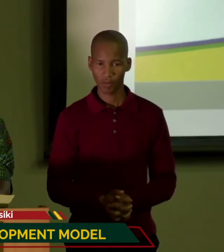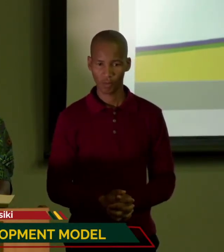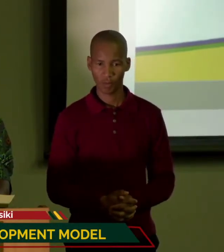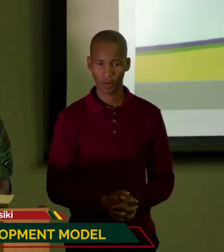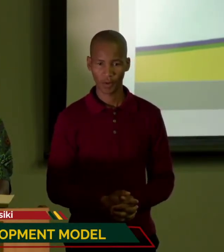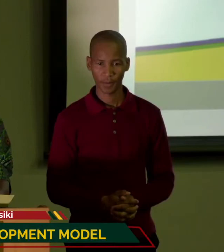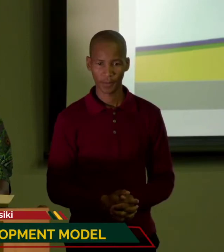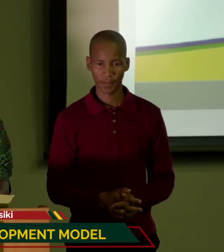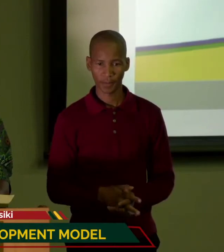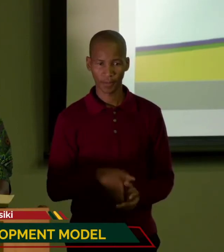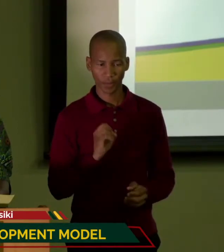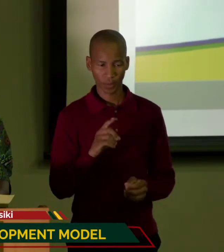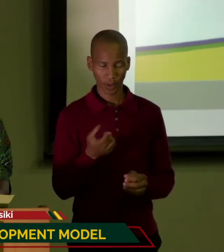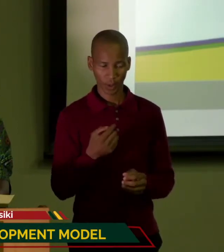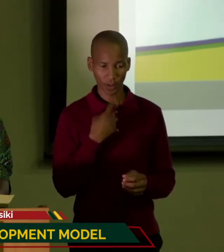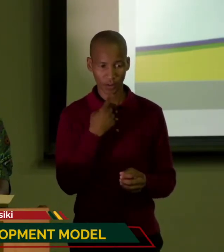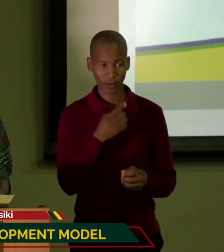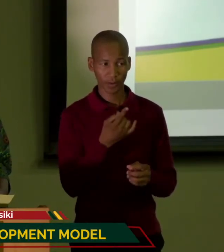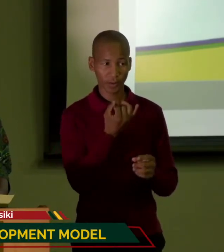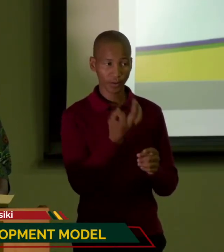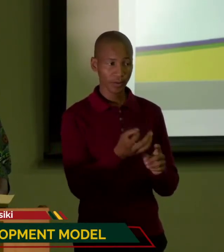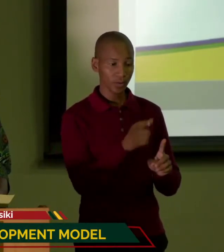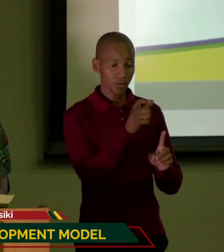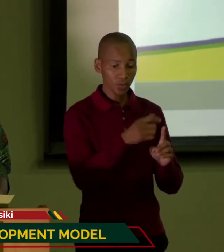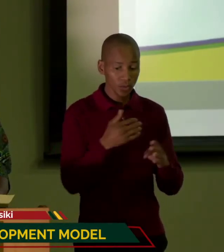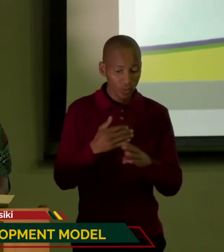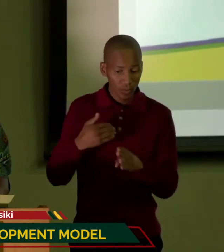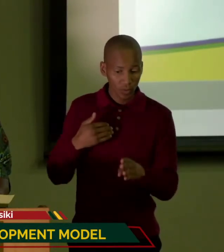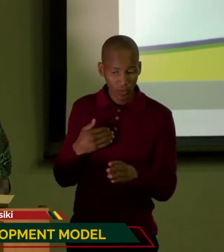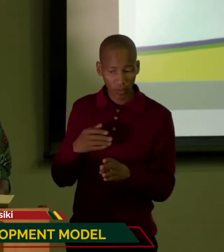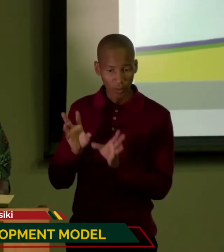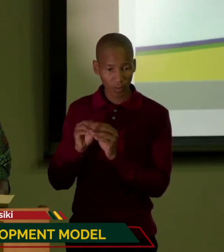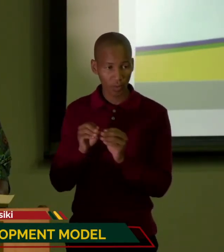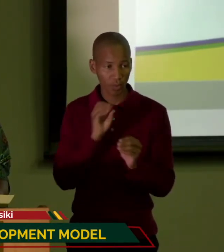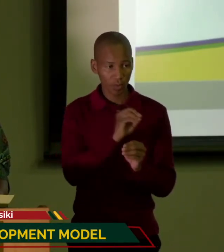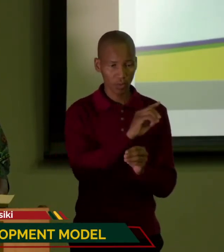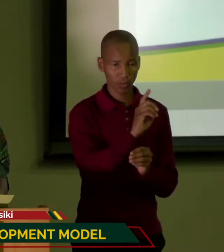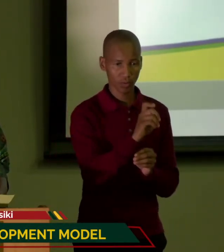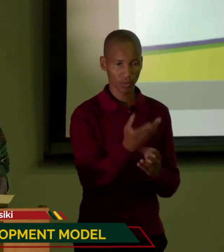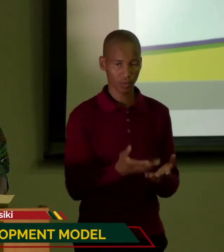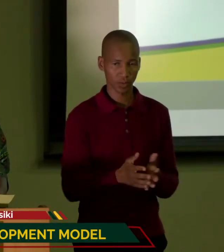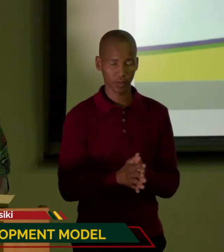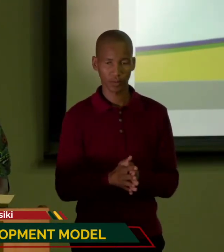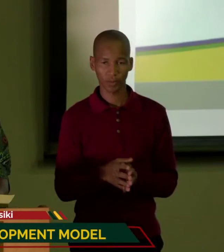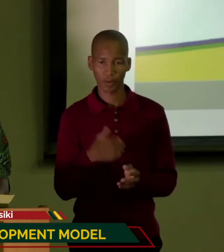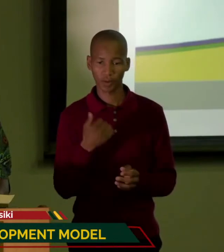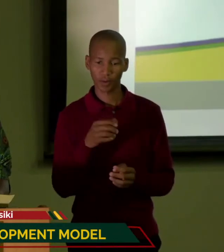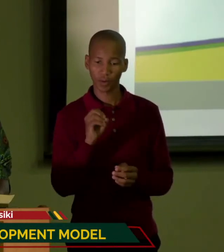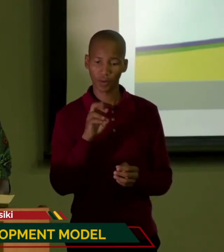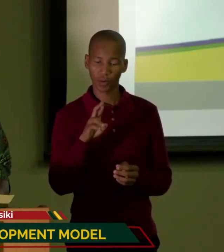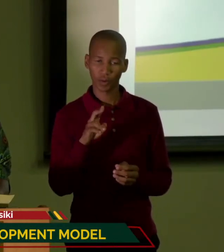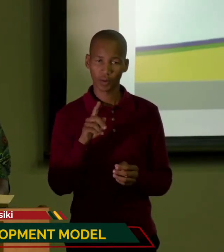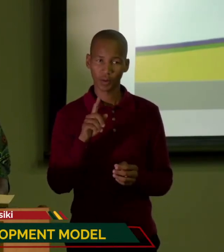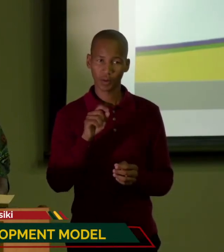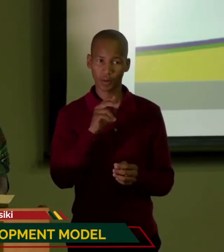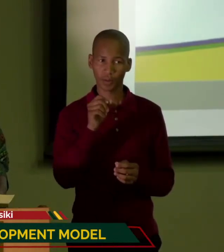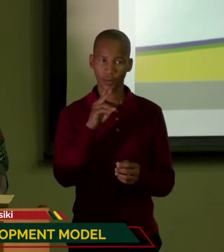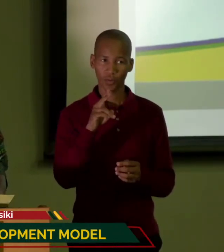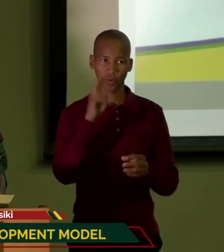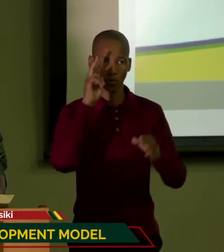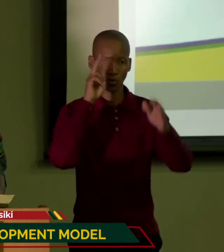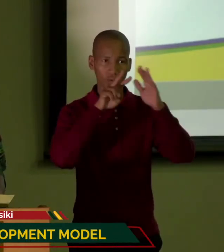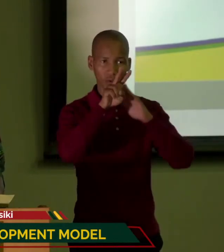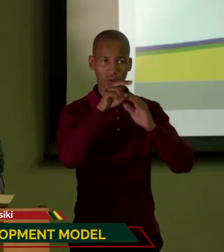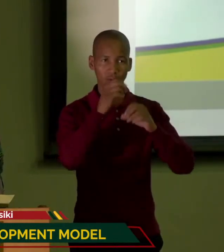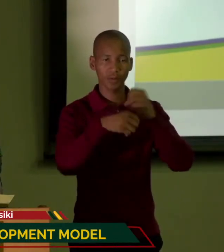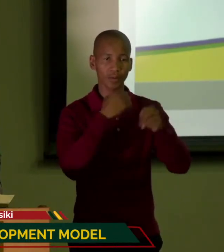nto ke siye sithi ubukhona ngentlanganiso ethile xa siya to a meeting then OR Tambo Vision 2050